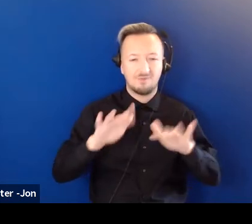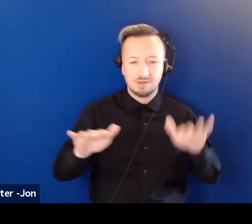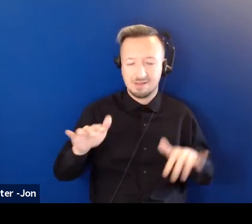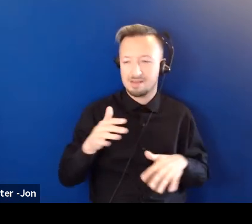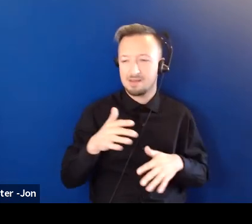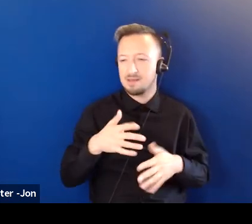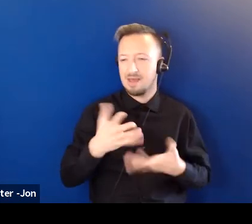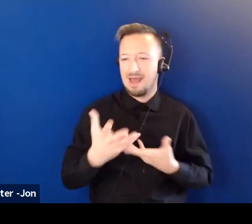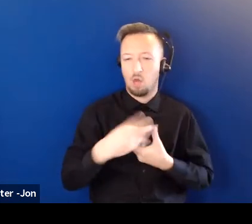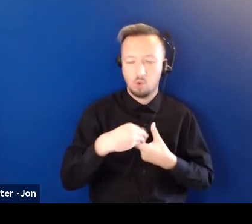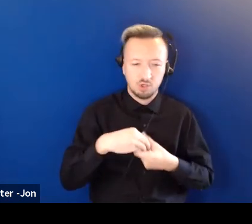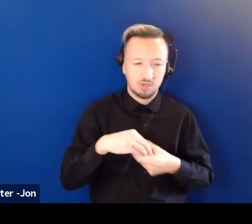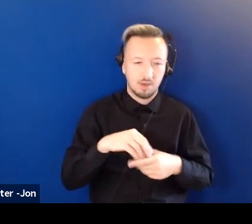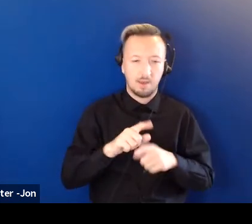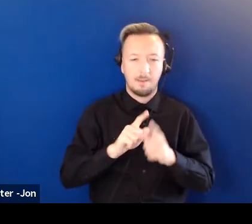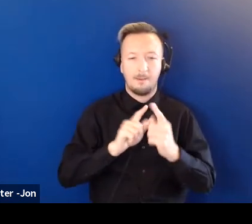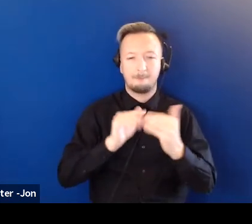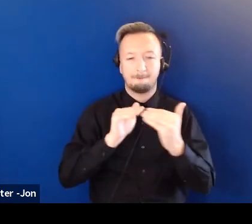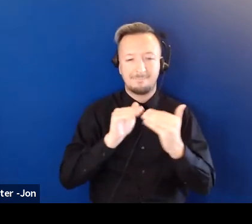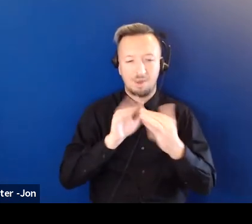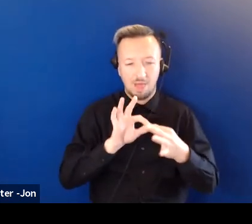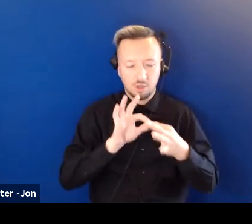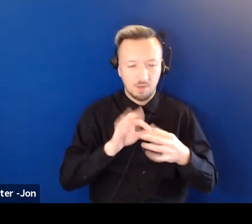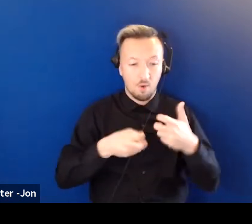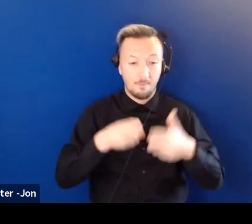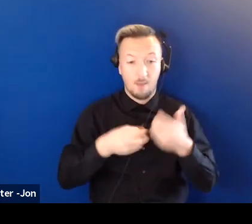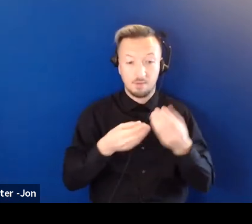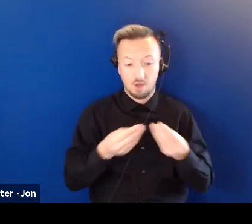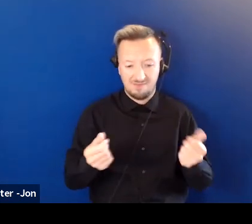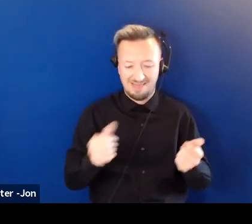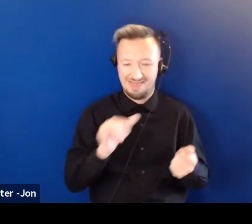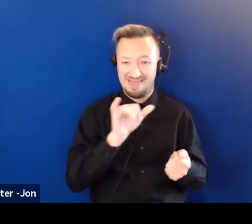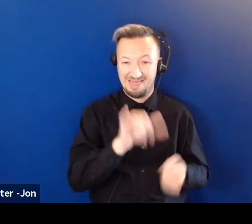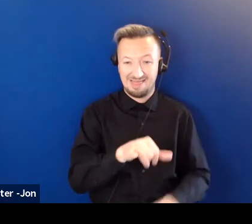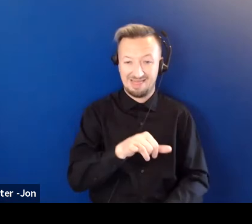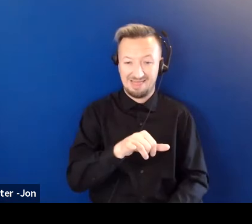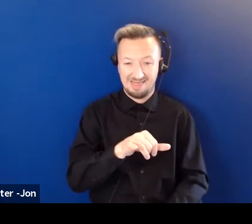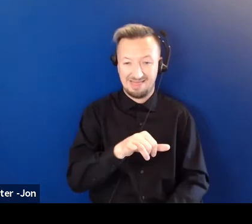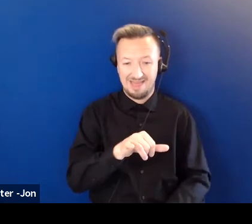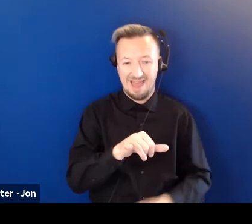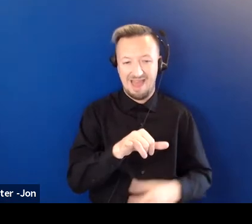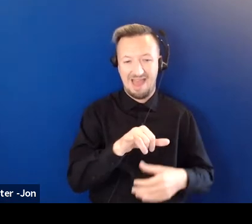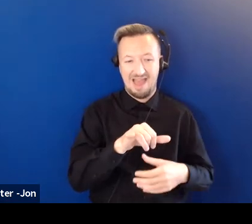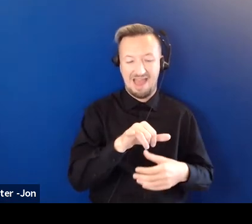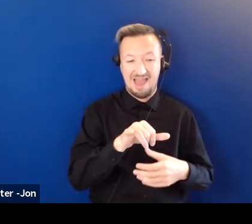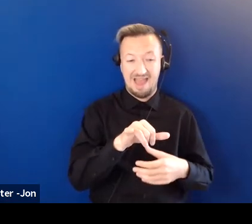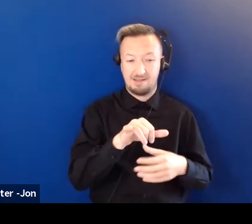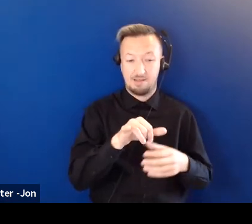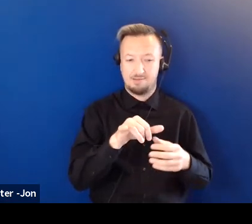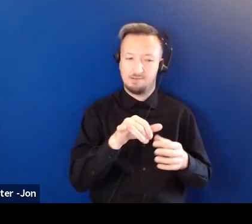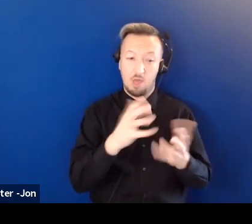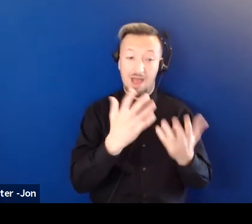peer relationships, and problem solving, I feel like an inclusive classroom is the perfect audience